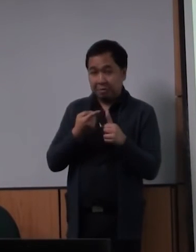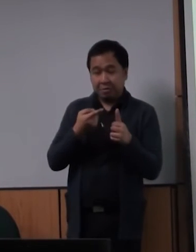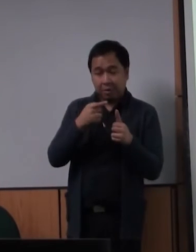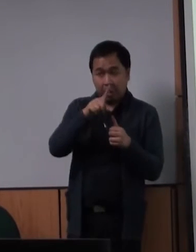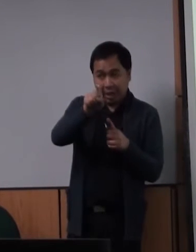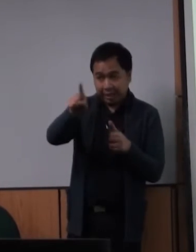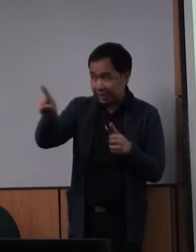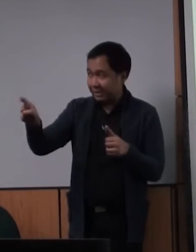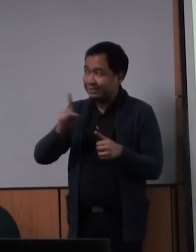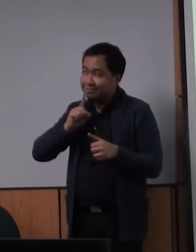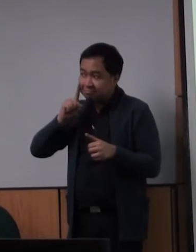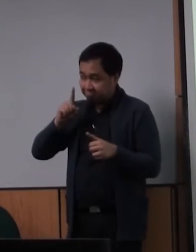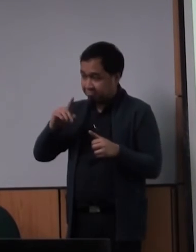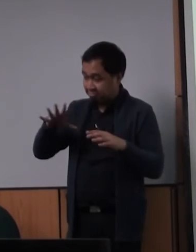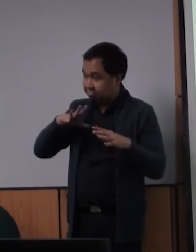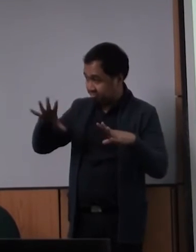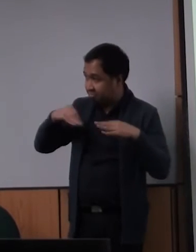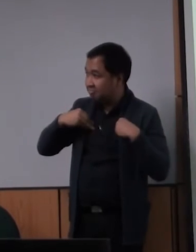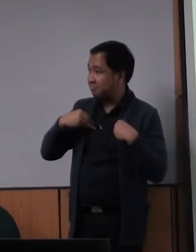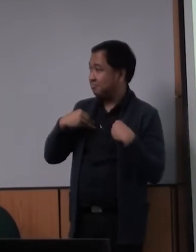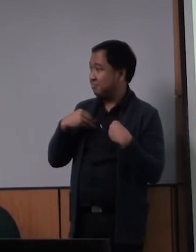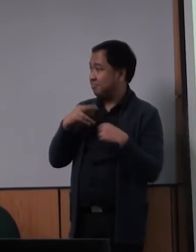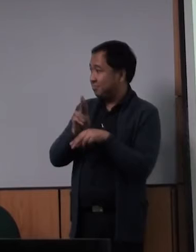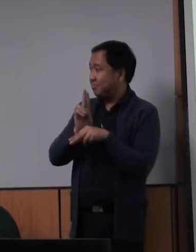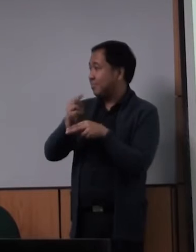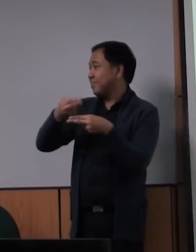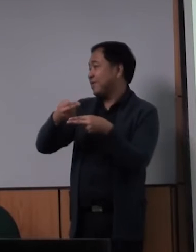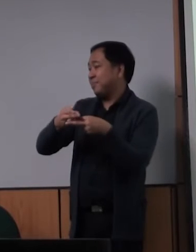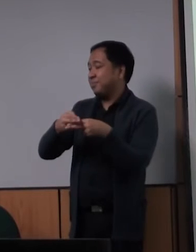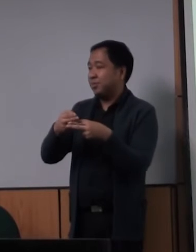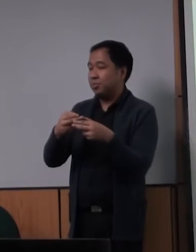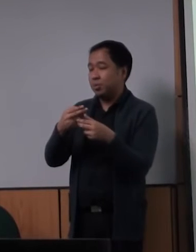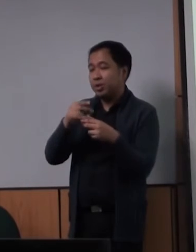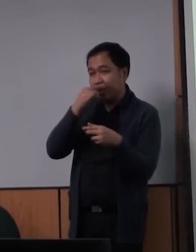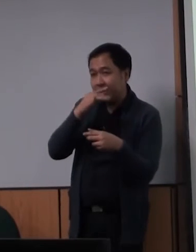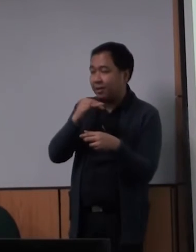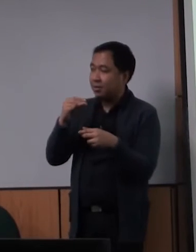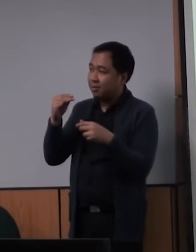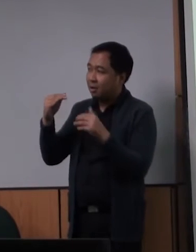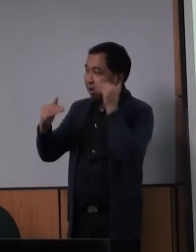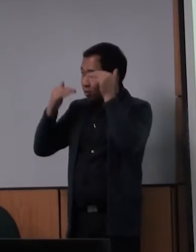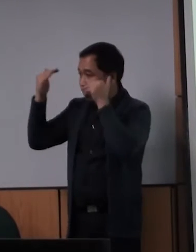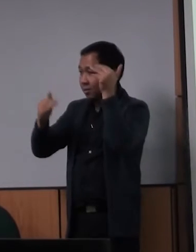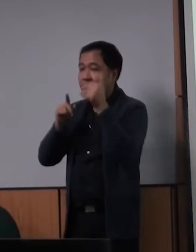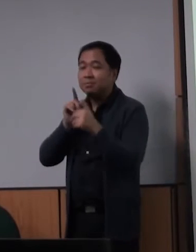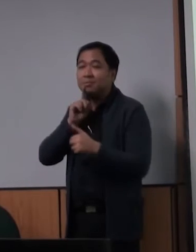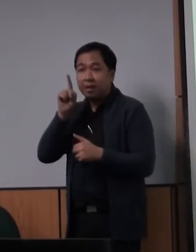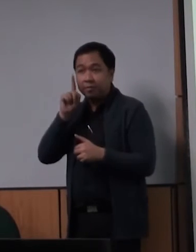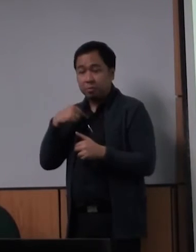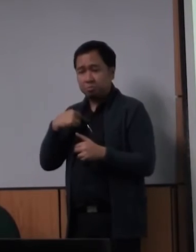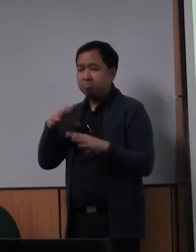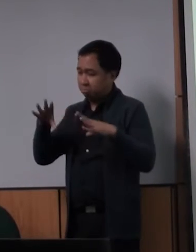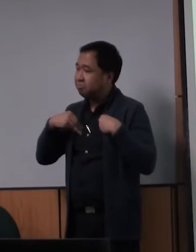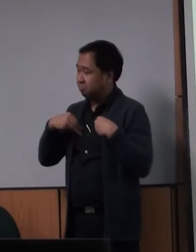survey asking the deaf, kids or old adult deaf, They say naman it's okay. So, I use